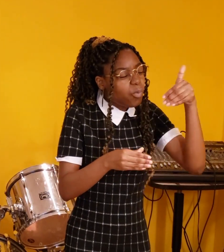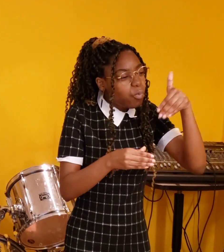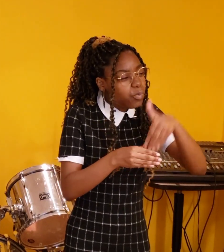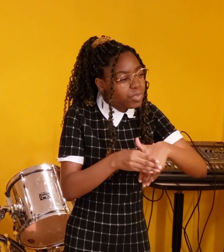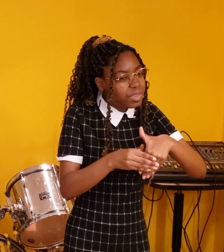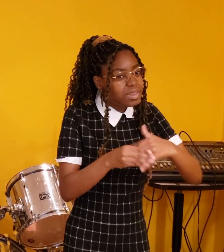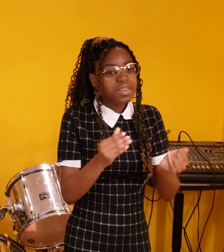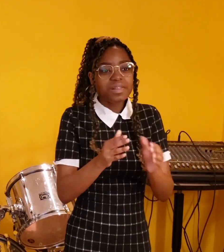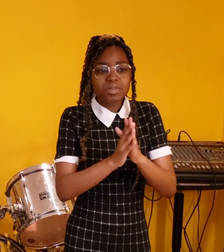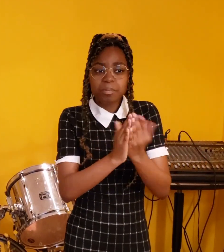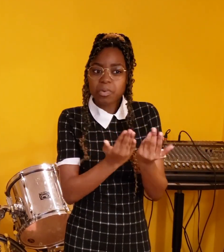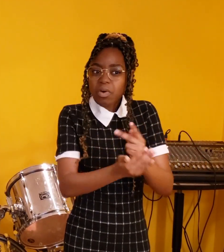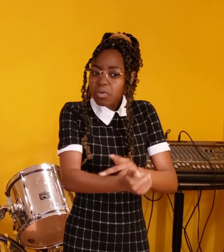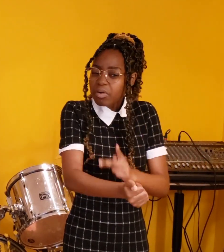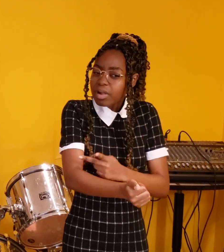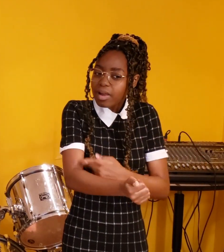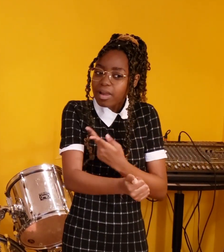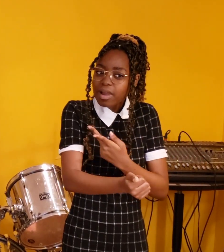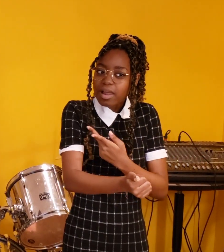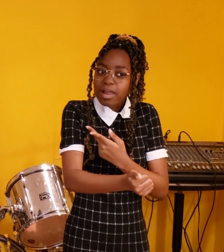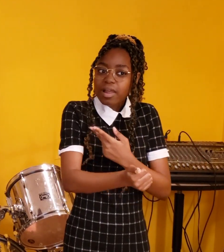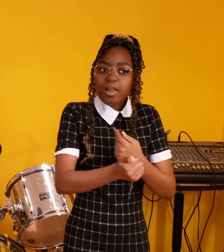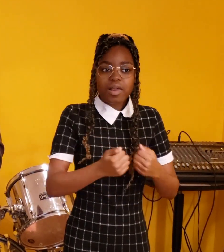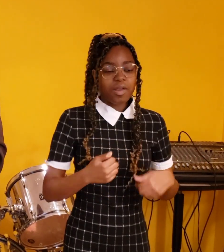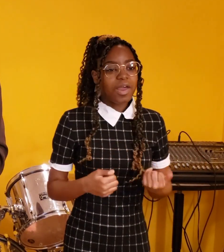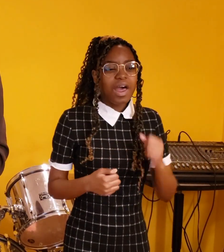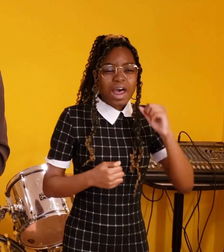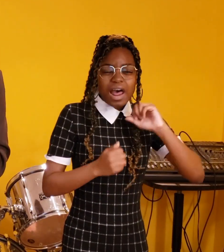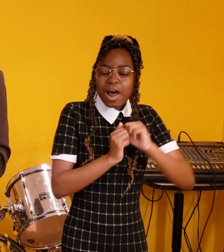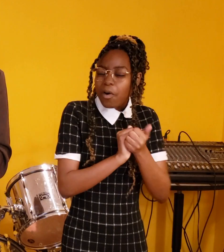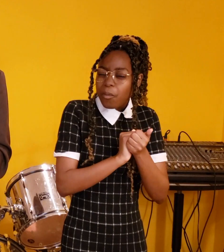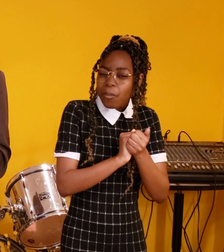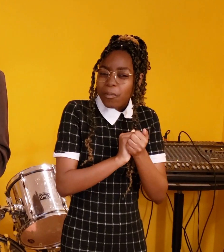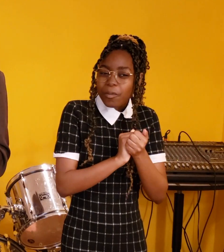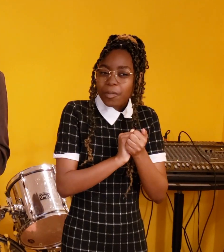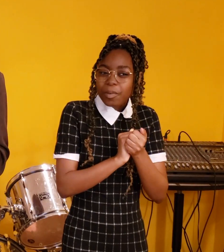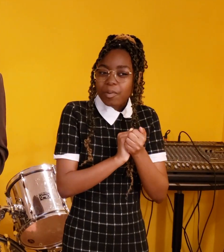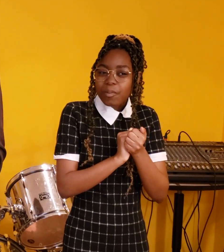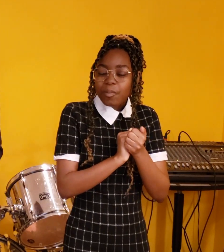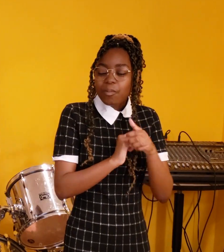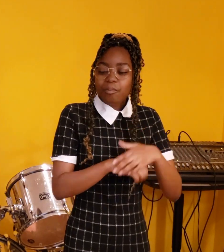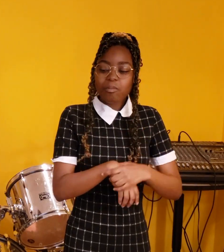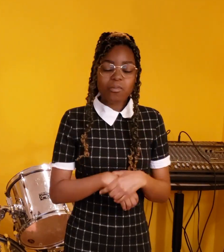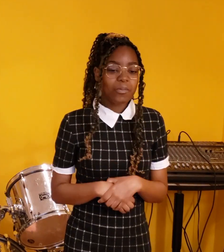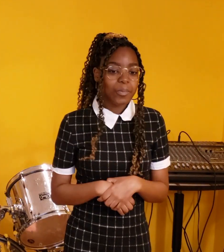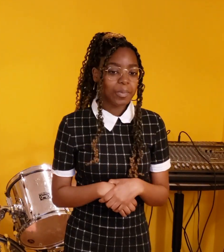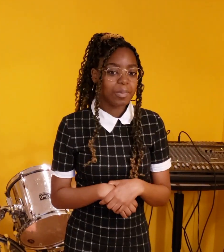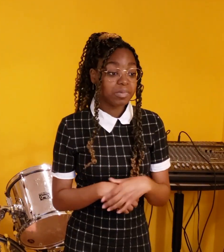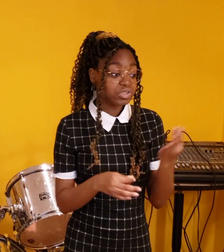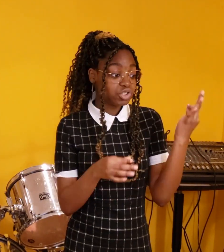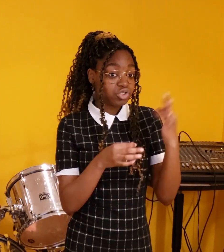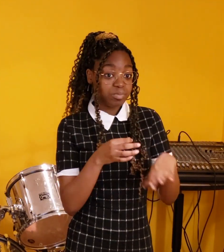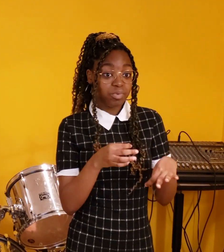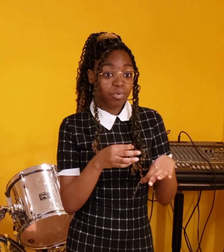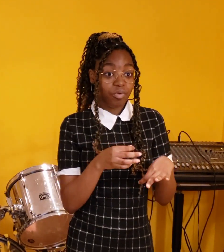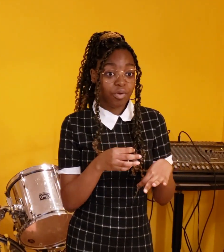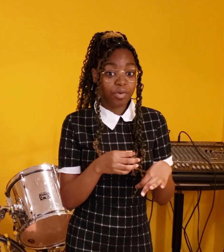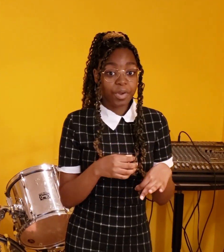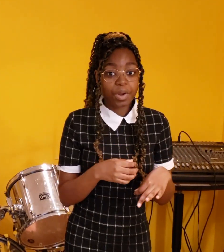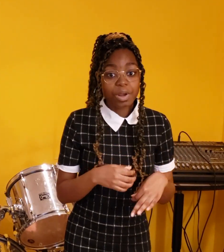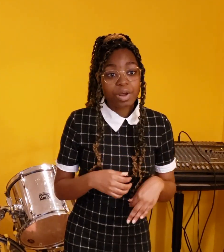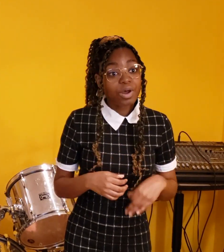lamb of that was slain from the foundation of the world? How do you get your name written down in that book? It's simple. You do so